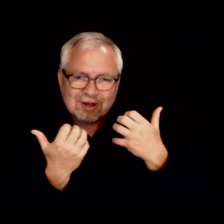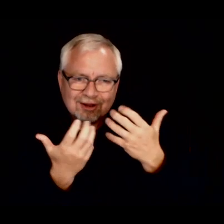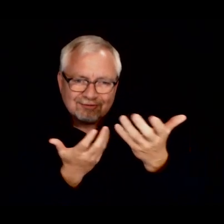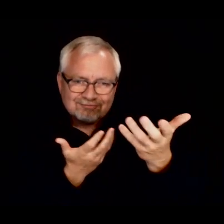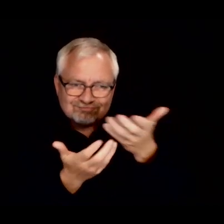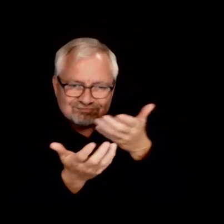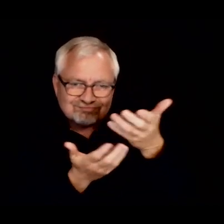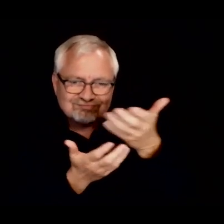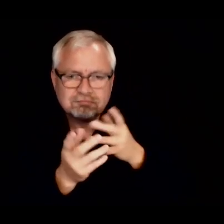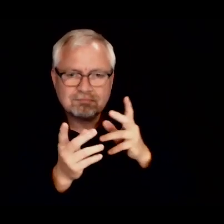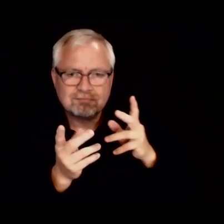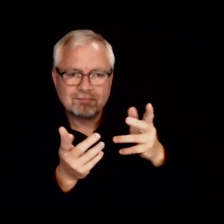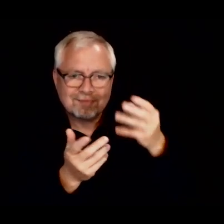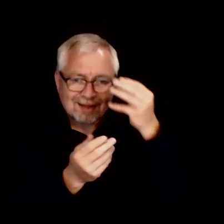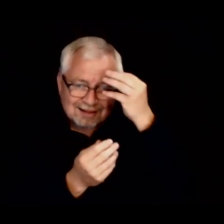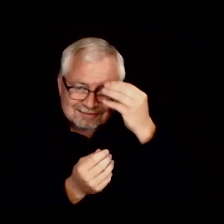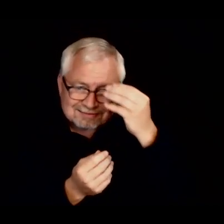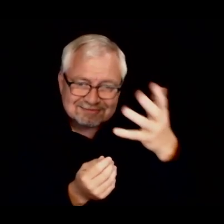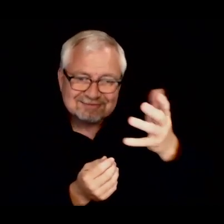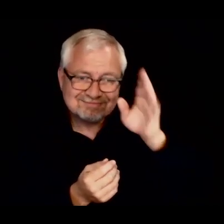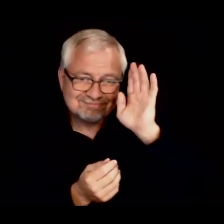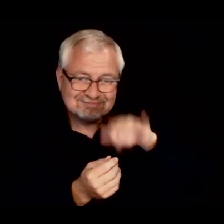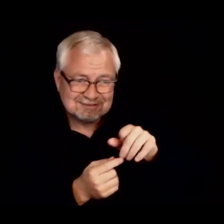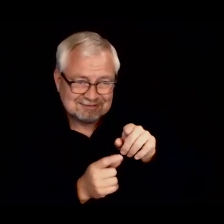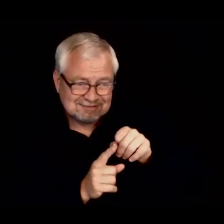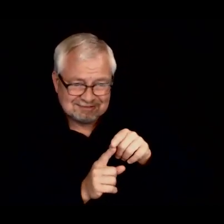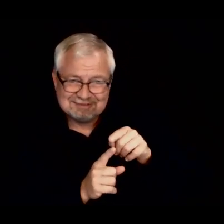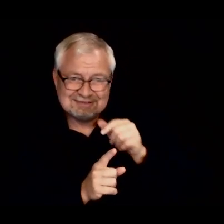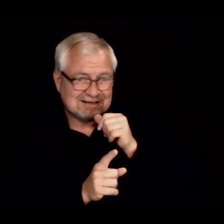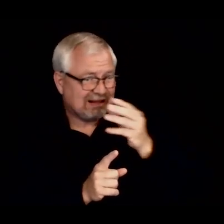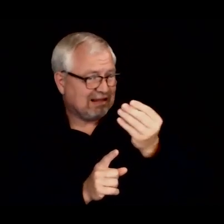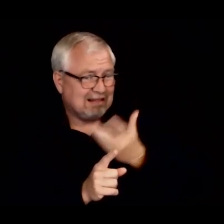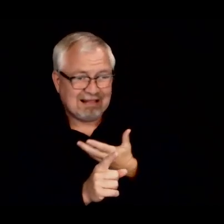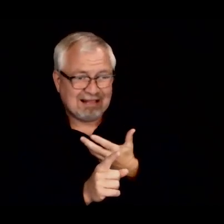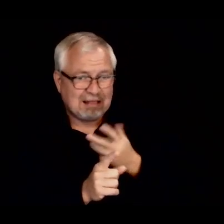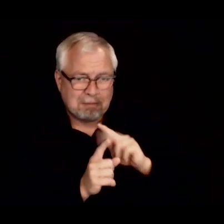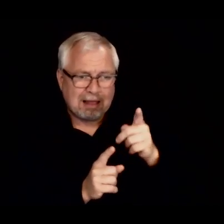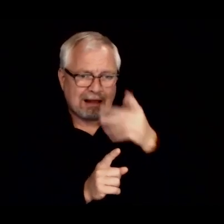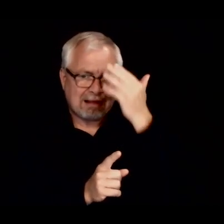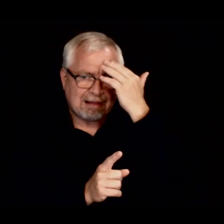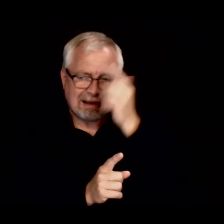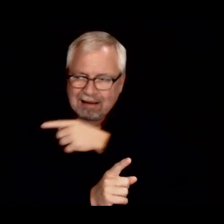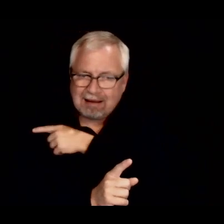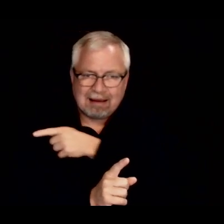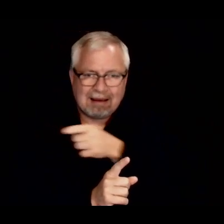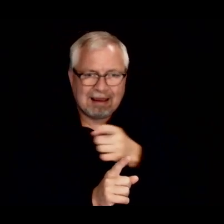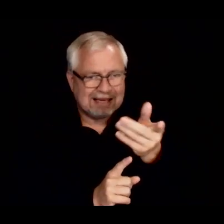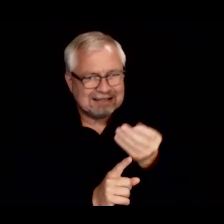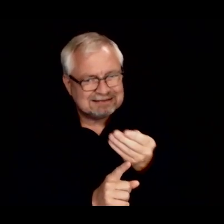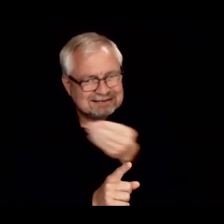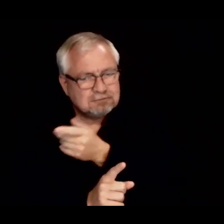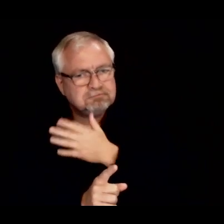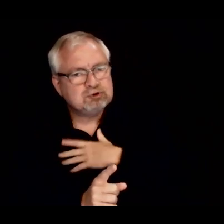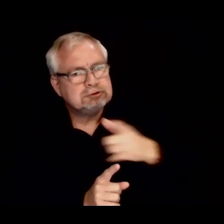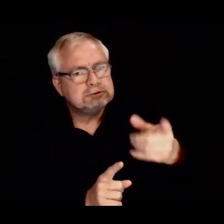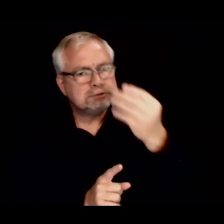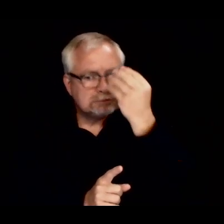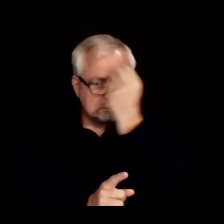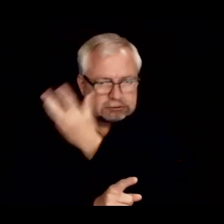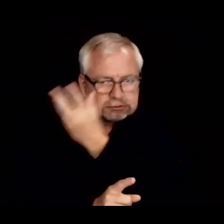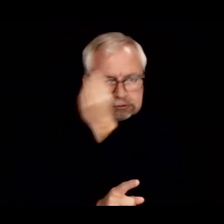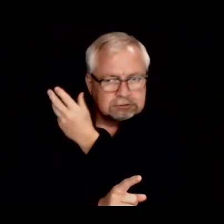And if they're not comfortable giving us names, then we can help them get the information that they need to share with the people that they may have been in contact